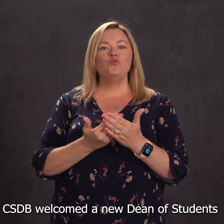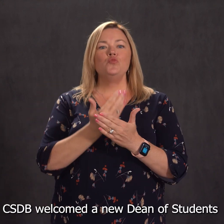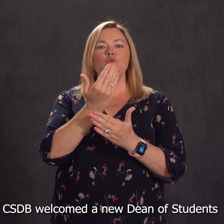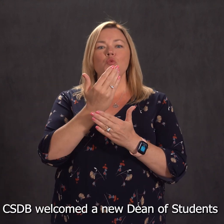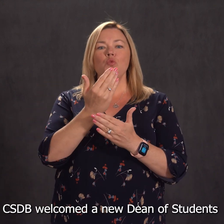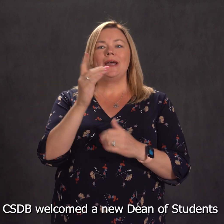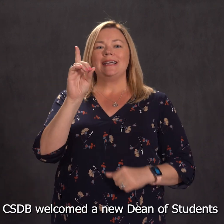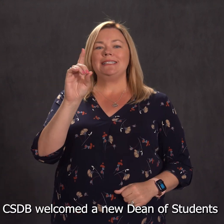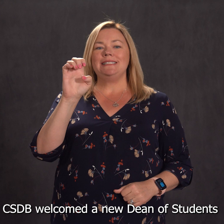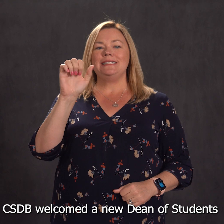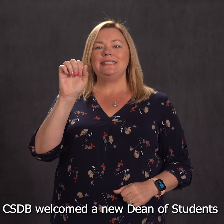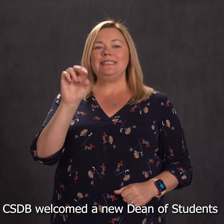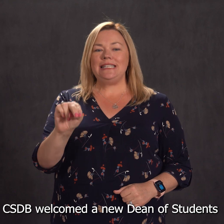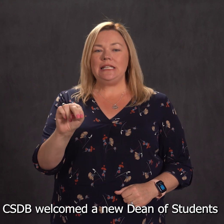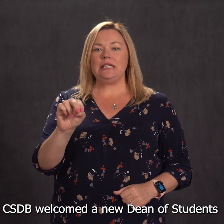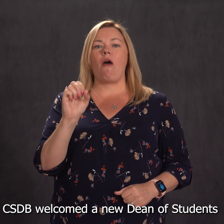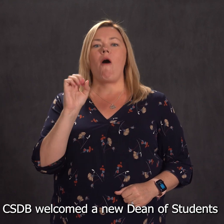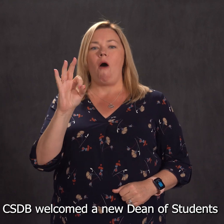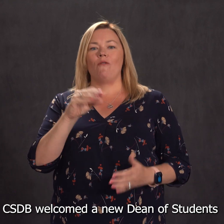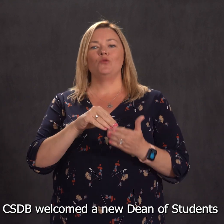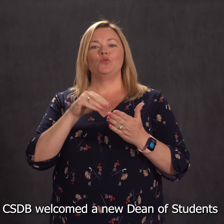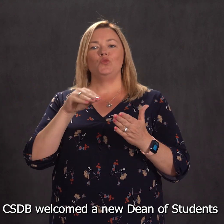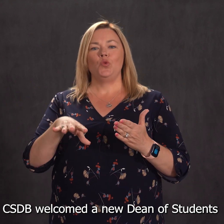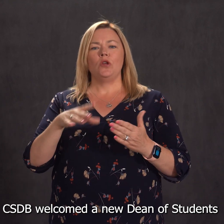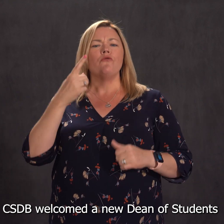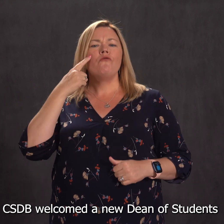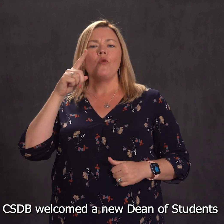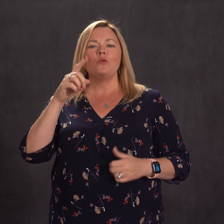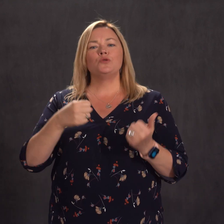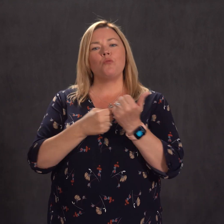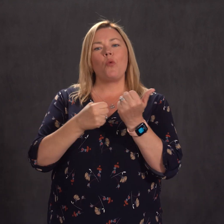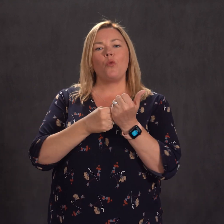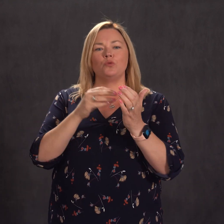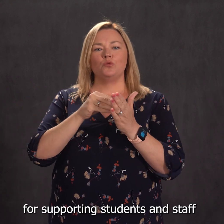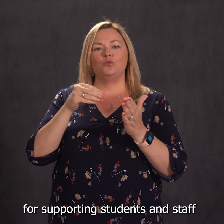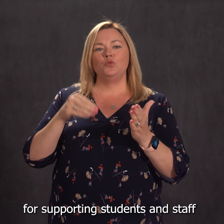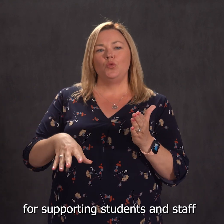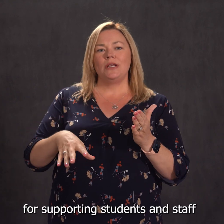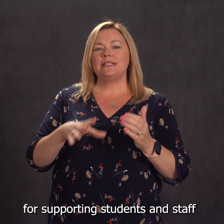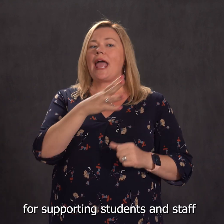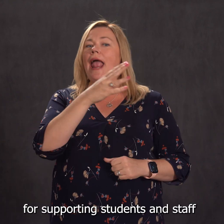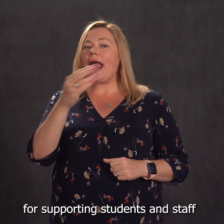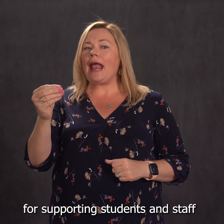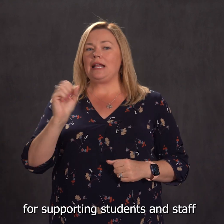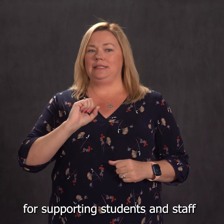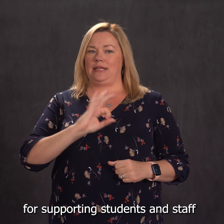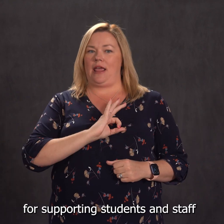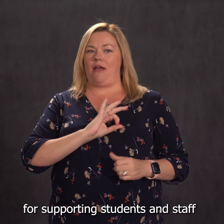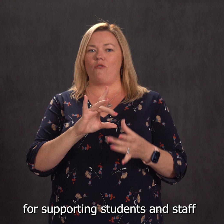CSDB welcomed a new Dean of Students for supporting students and staff